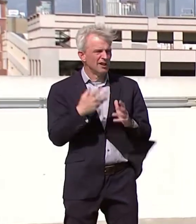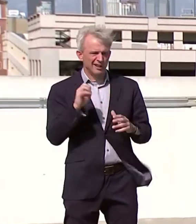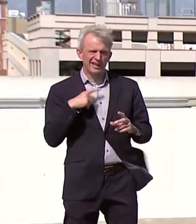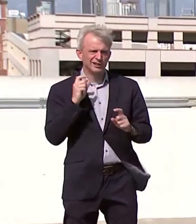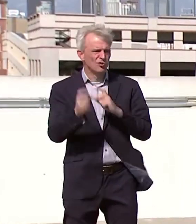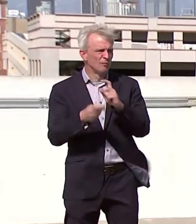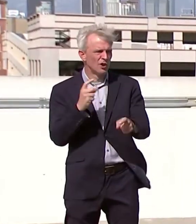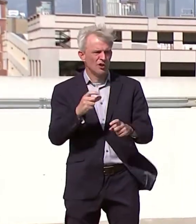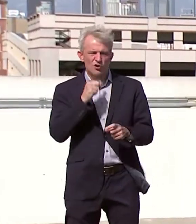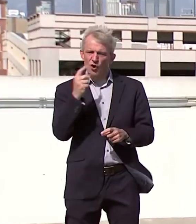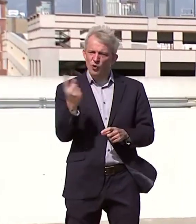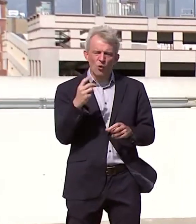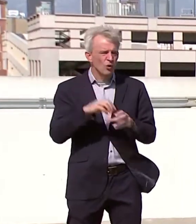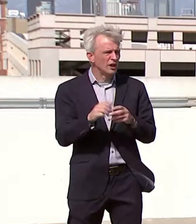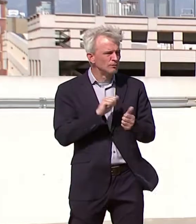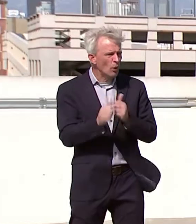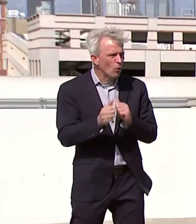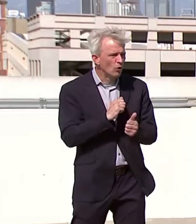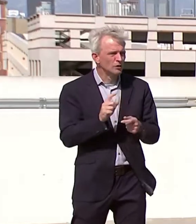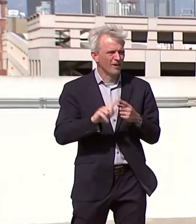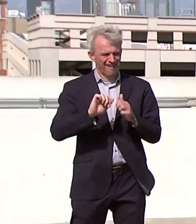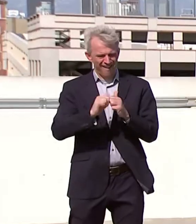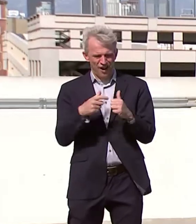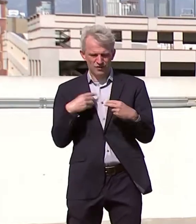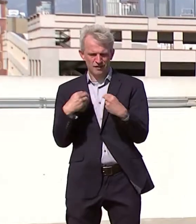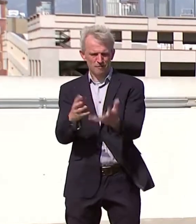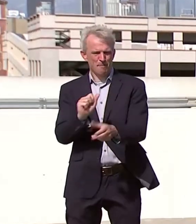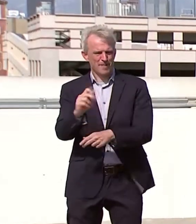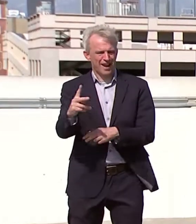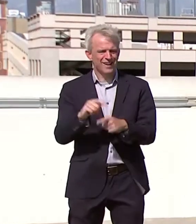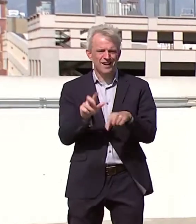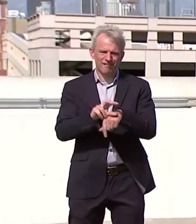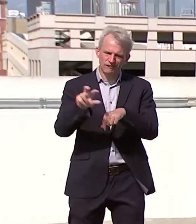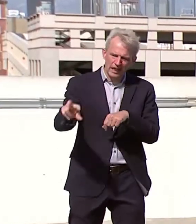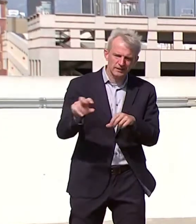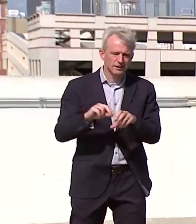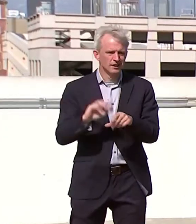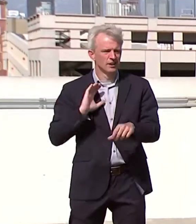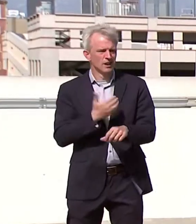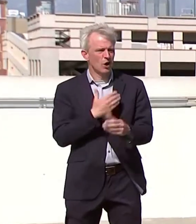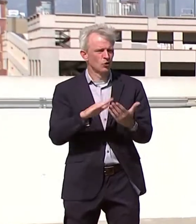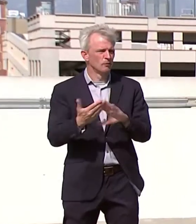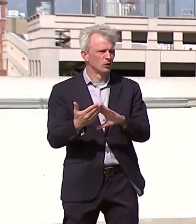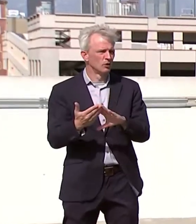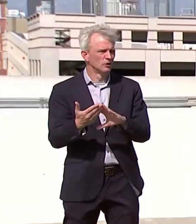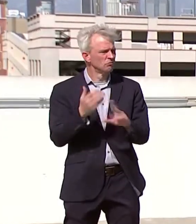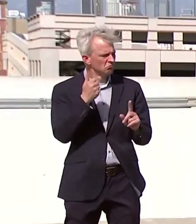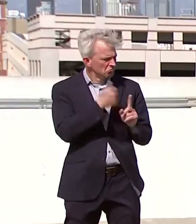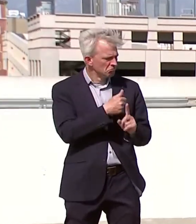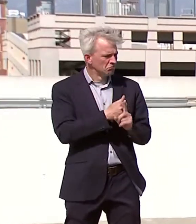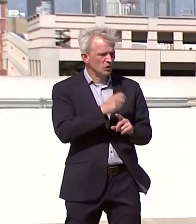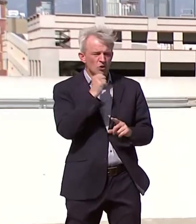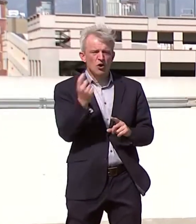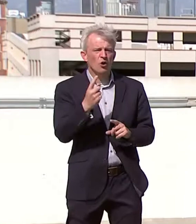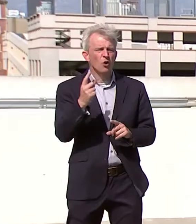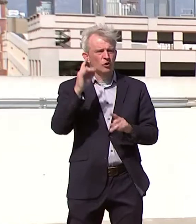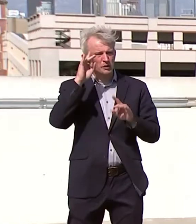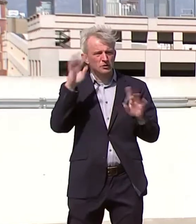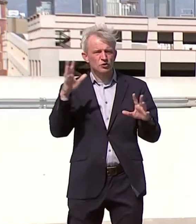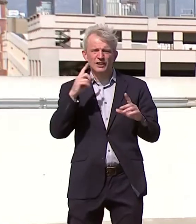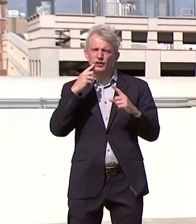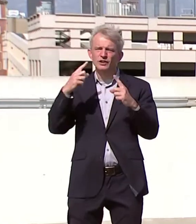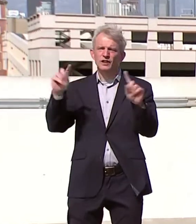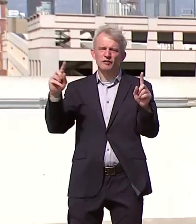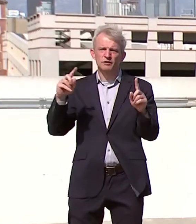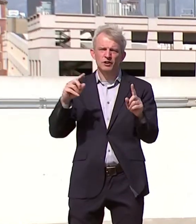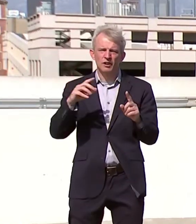contributed not just in sports, but the way he has given back and invested in our communities. He has been also not just an incredibly successful